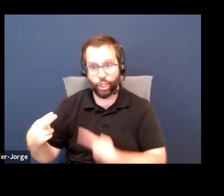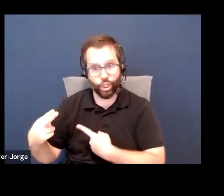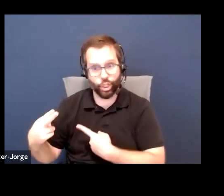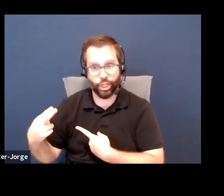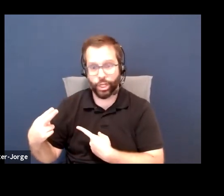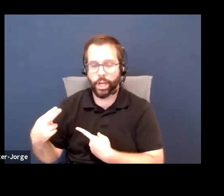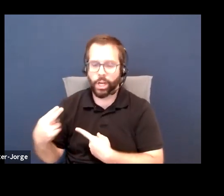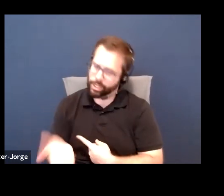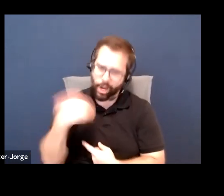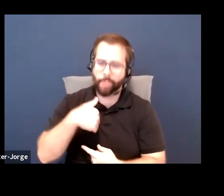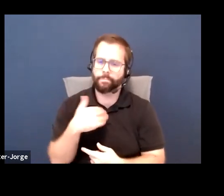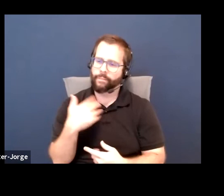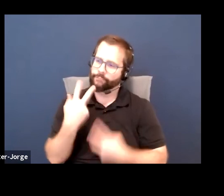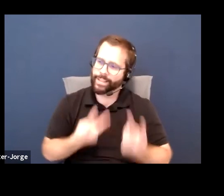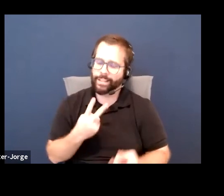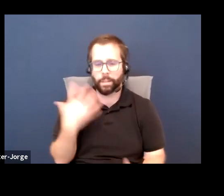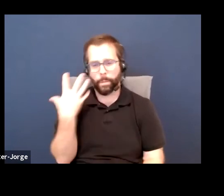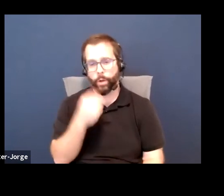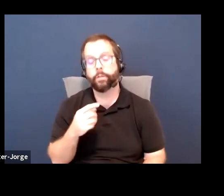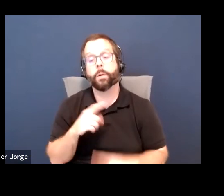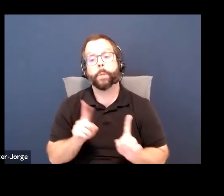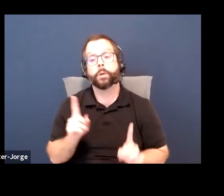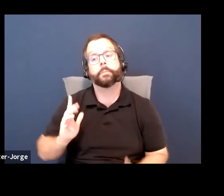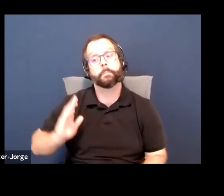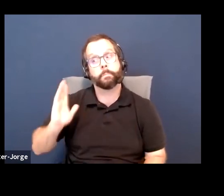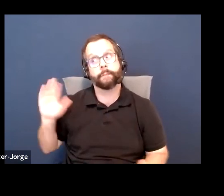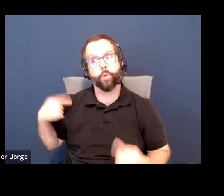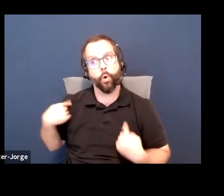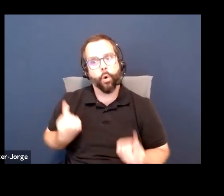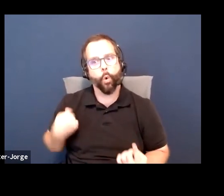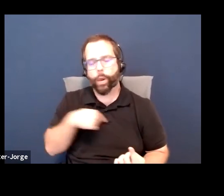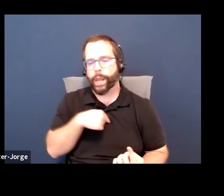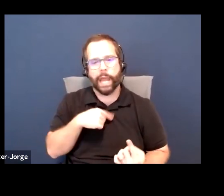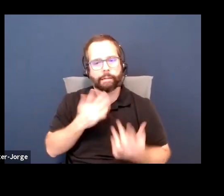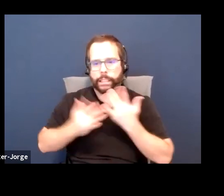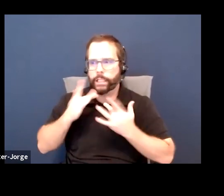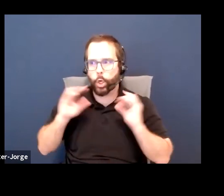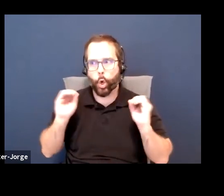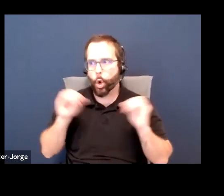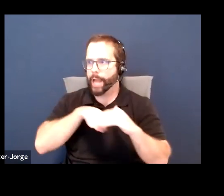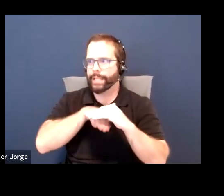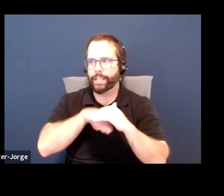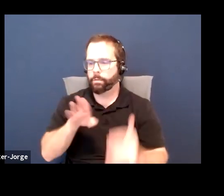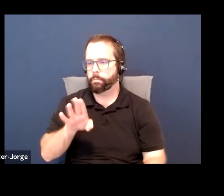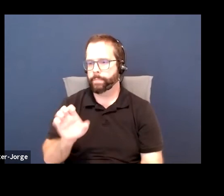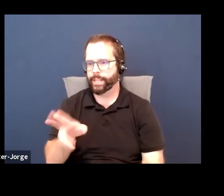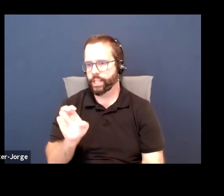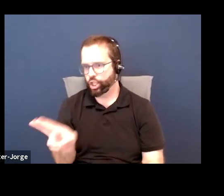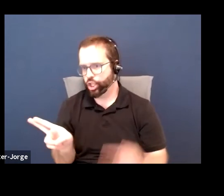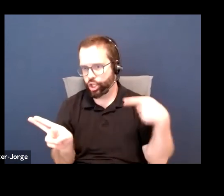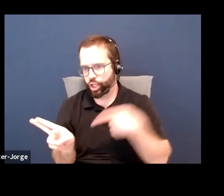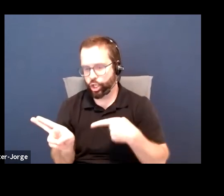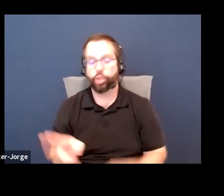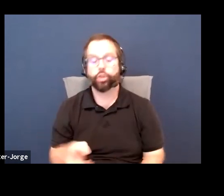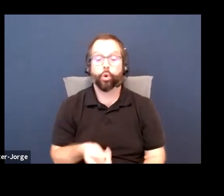but we're lacking accessible beaches. And so in 2 of our most popular local